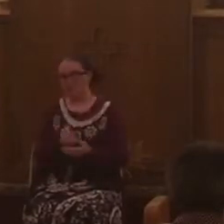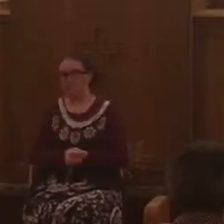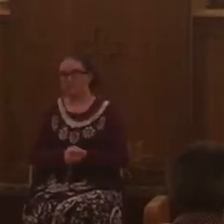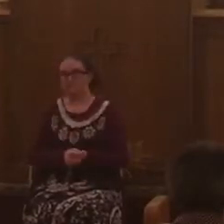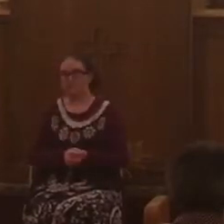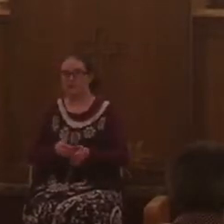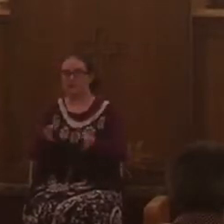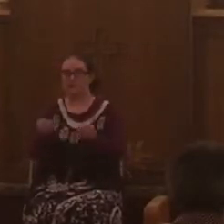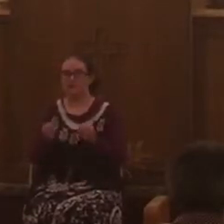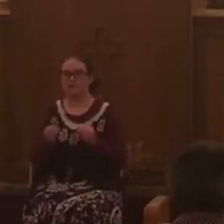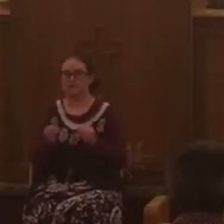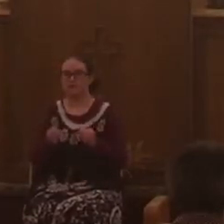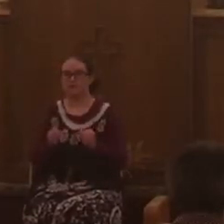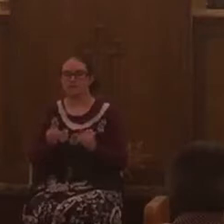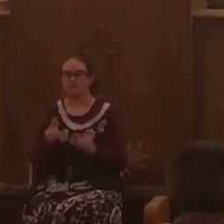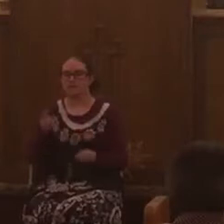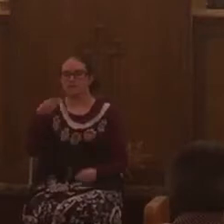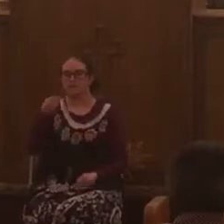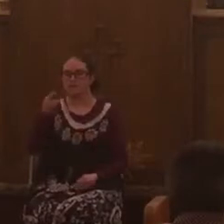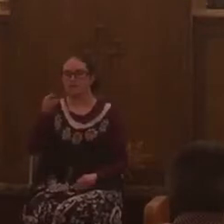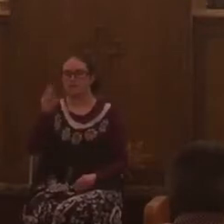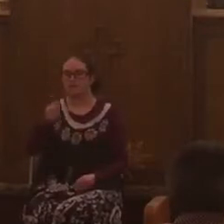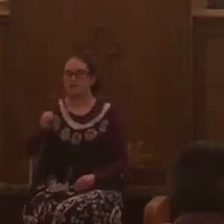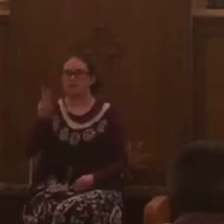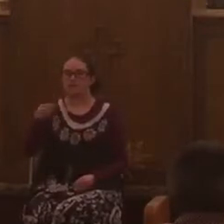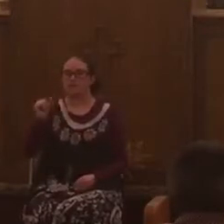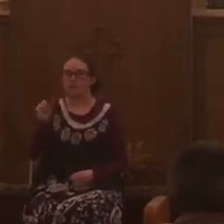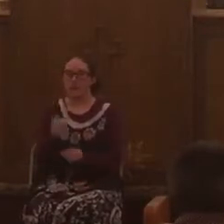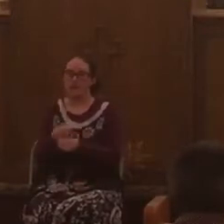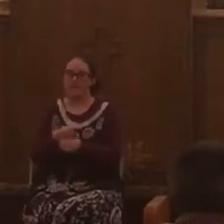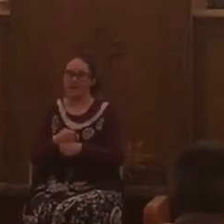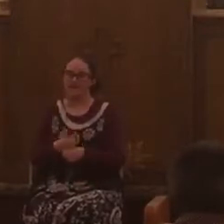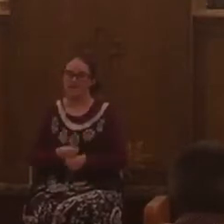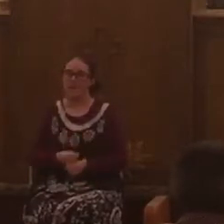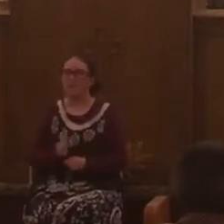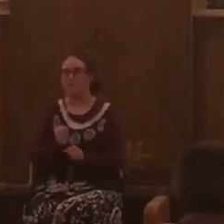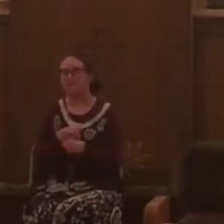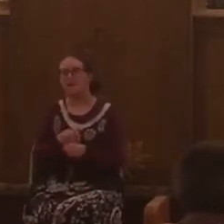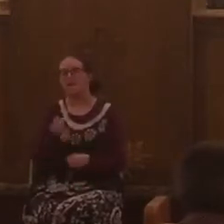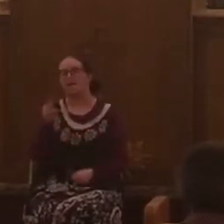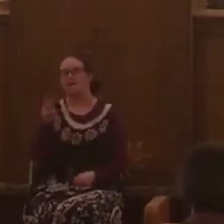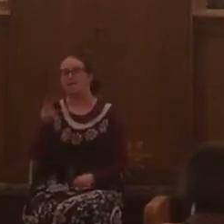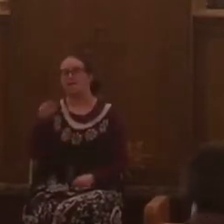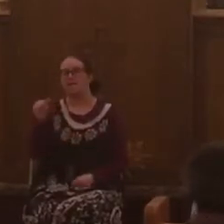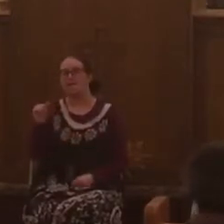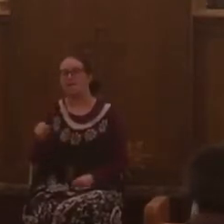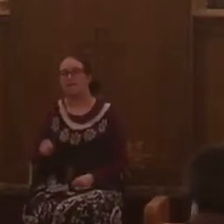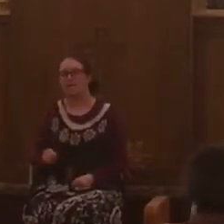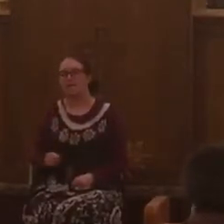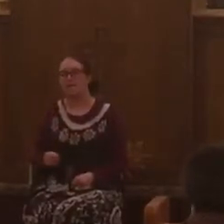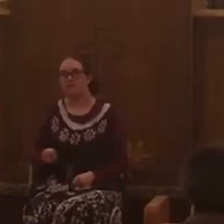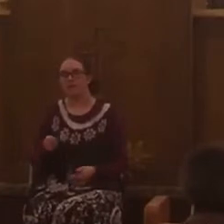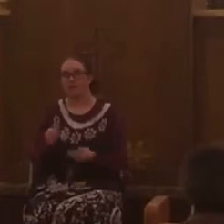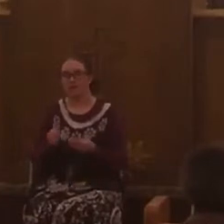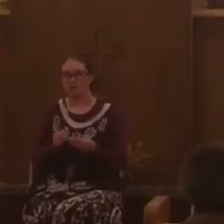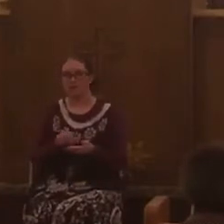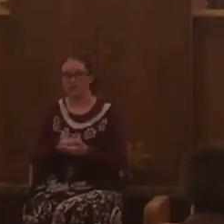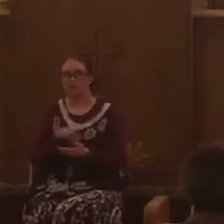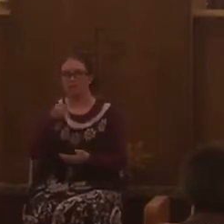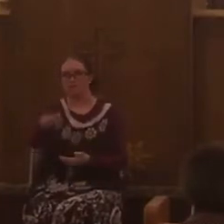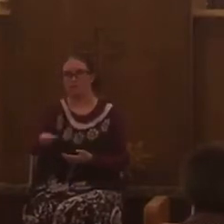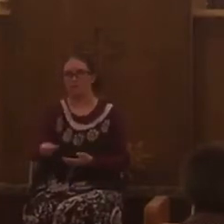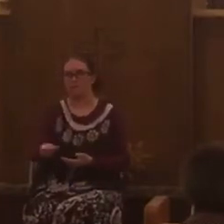Amen. He took a whip. He made him a whip. He didn't have a whip, so he made one. And he run money changers, and he run the